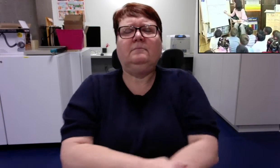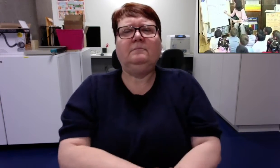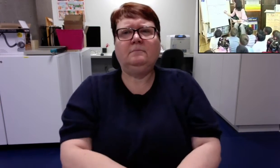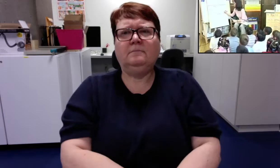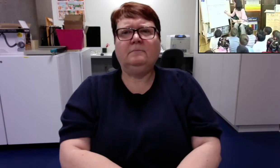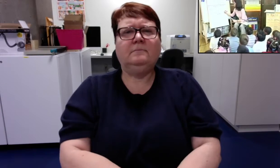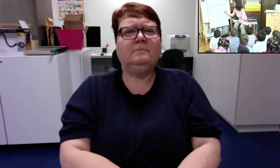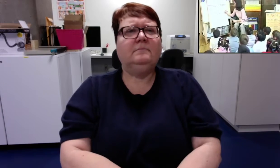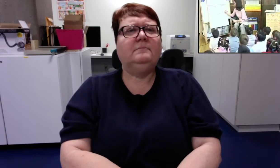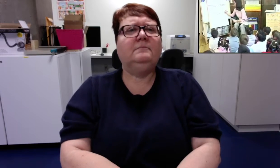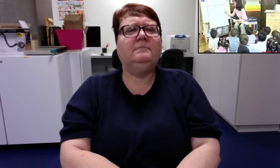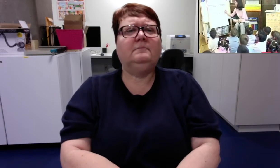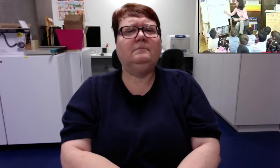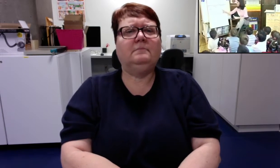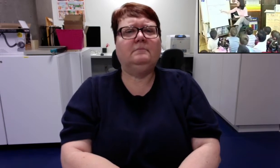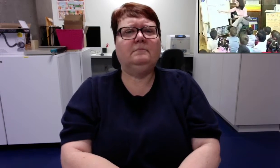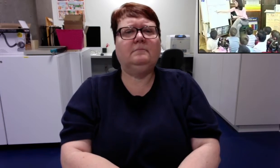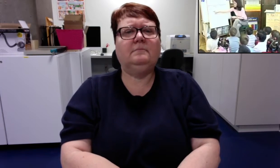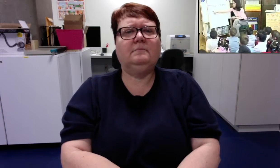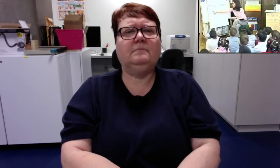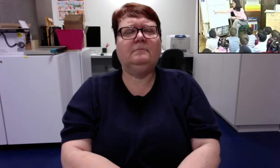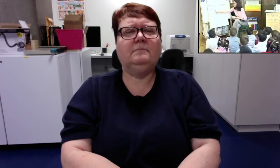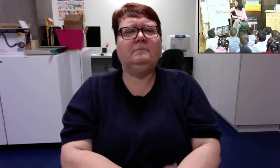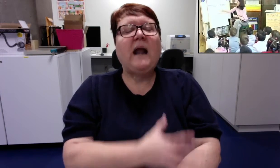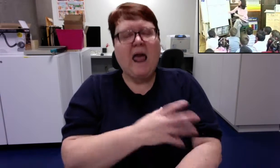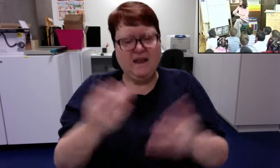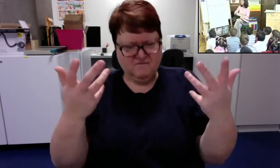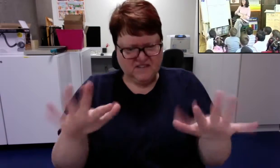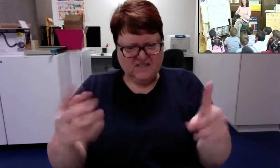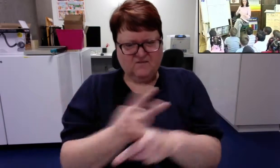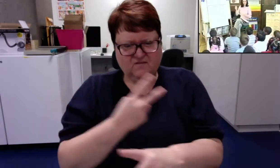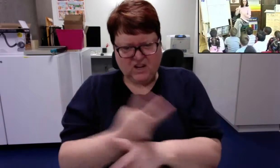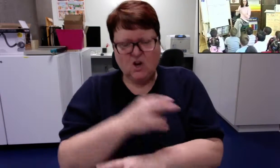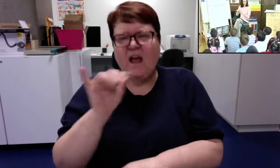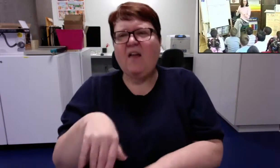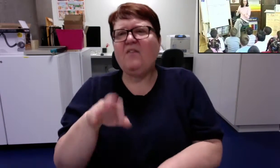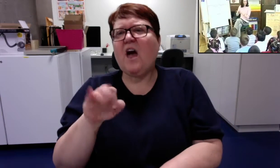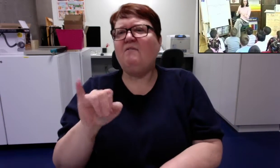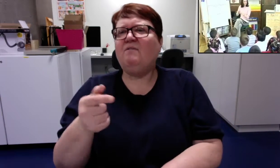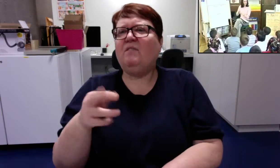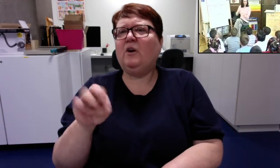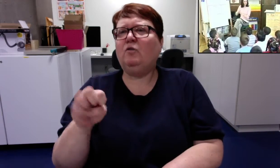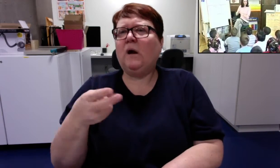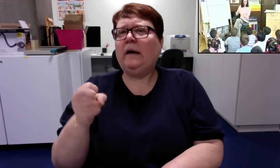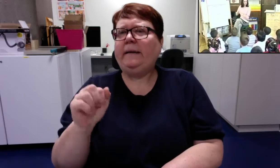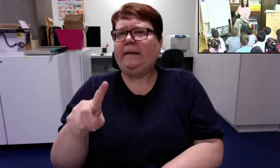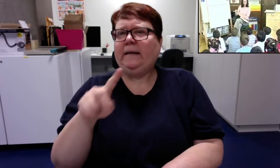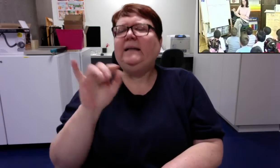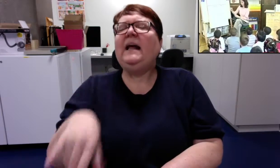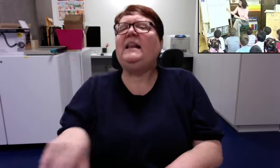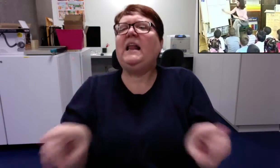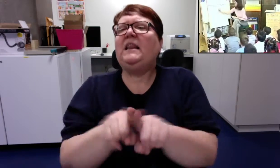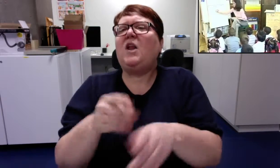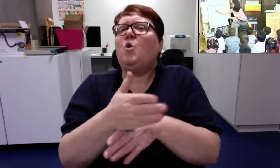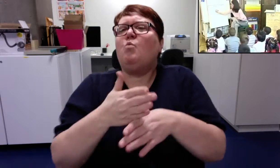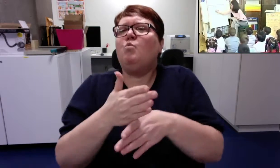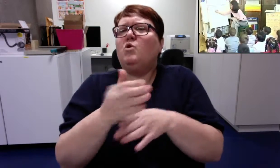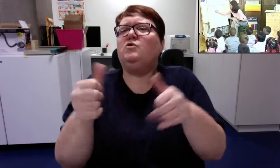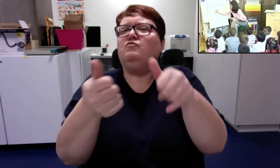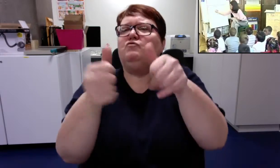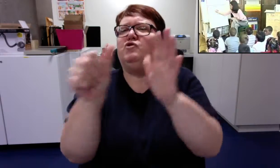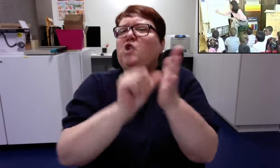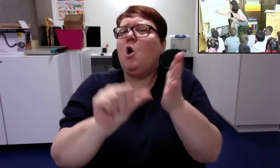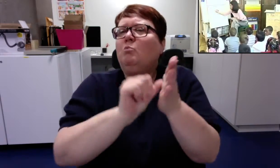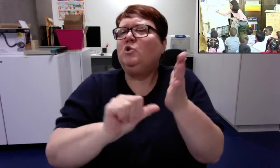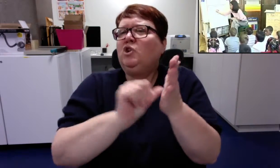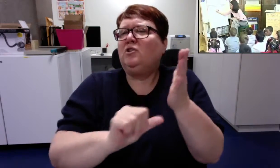The pictures. And we figured out that the figureheads is like the wooden sculpture.